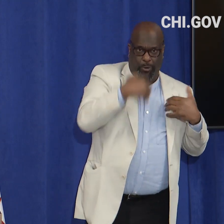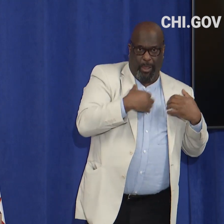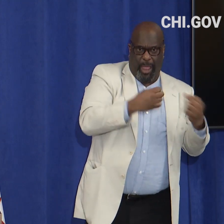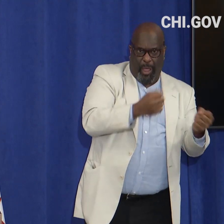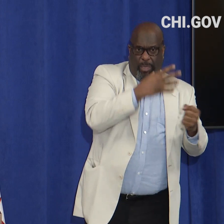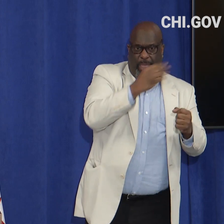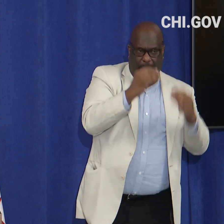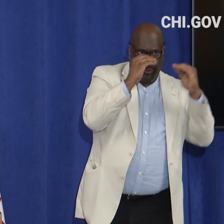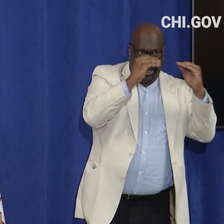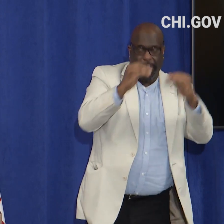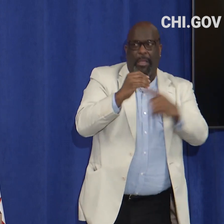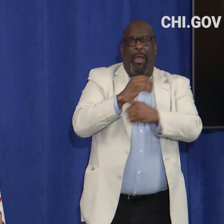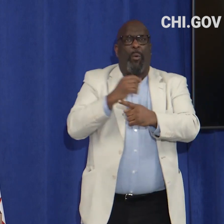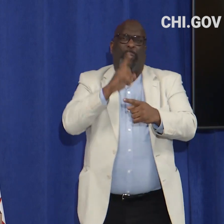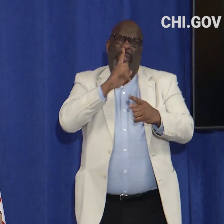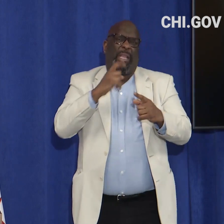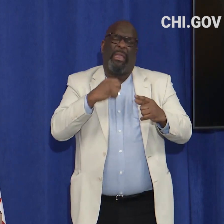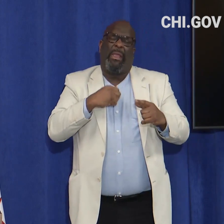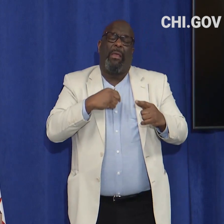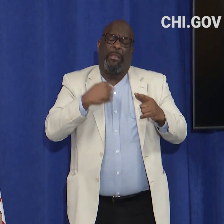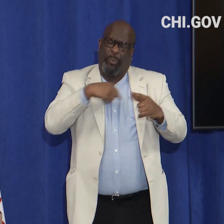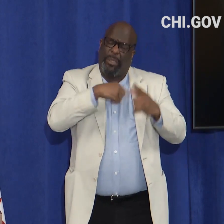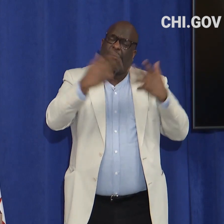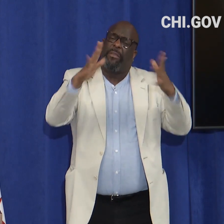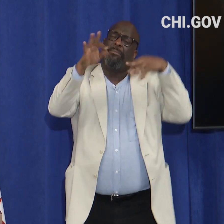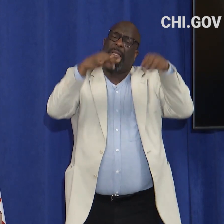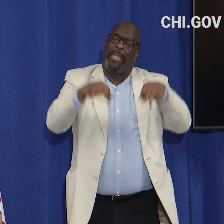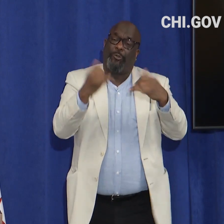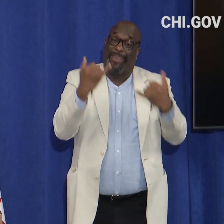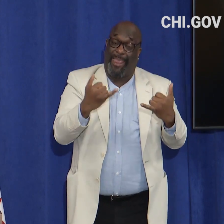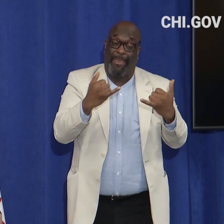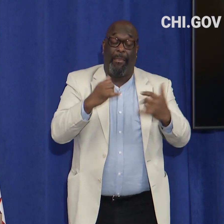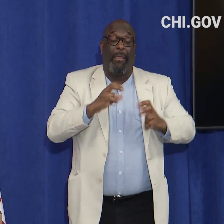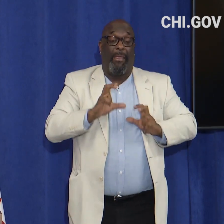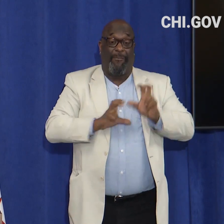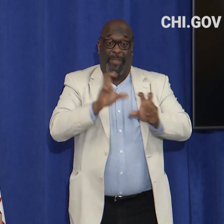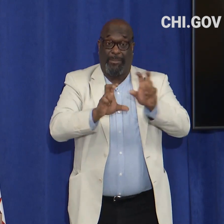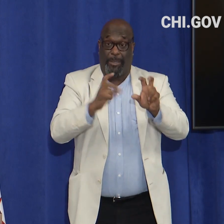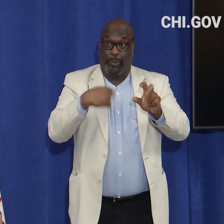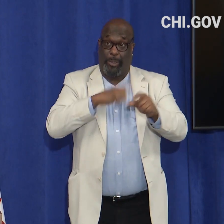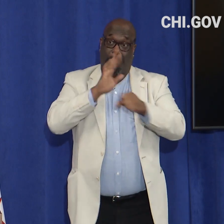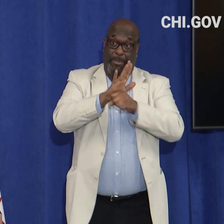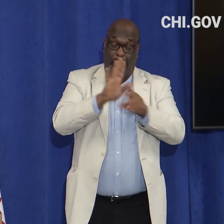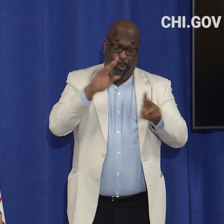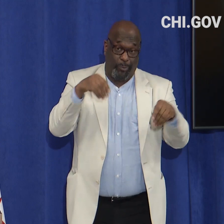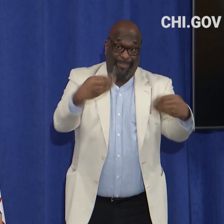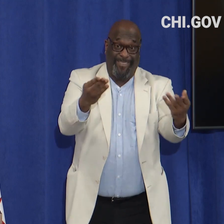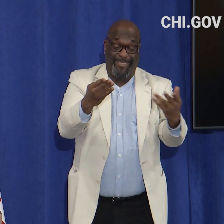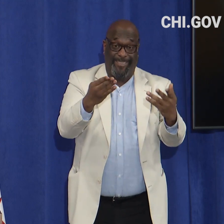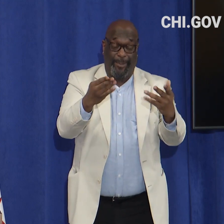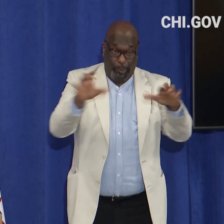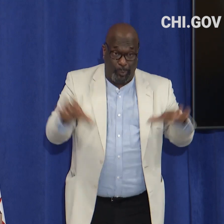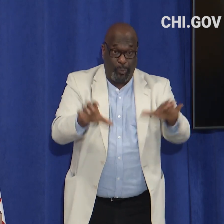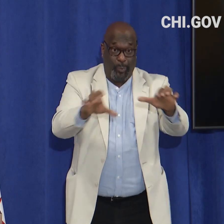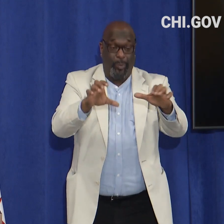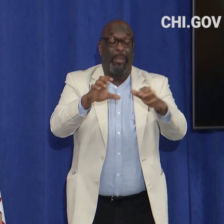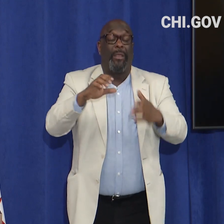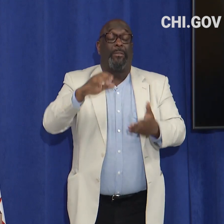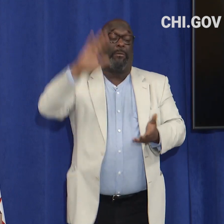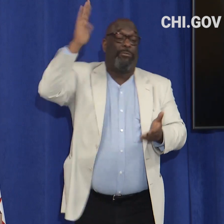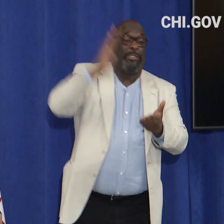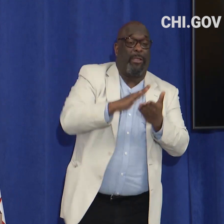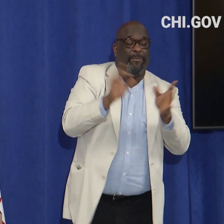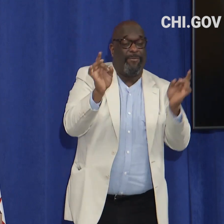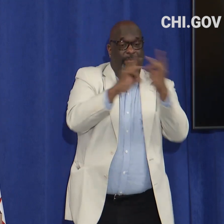either-or proposition. You know, as we outlined today, the investments that we are committed to making in violence reduction, in